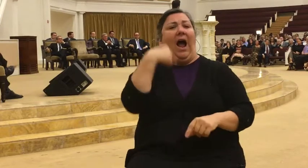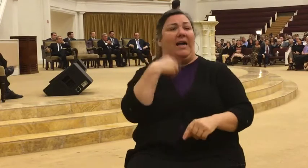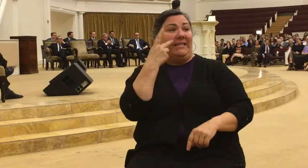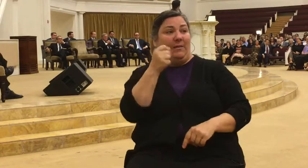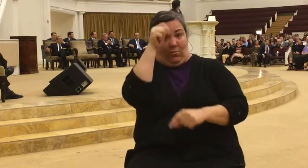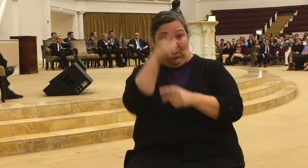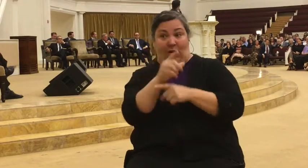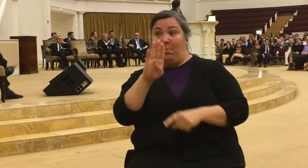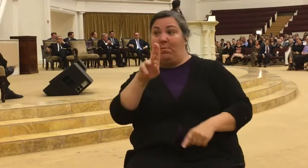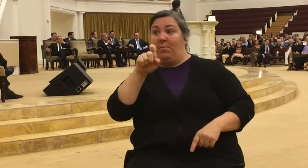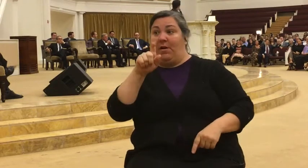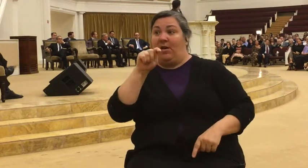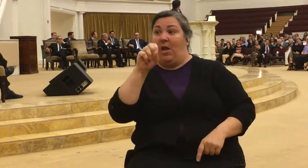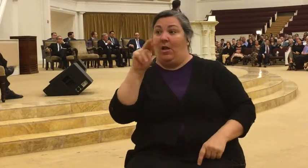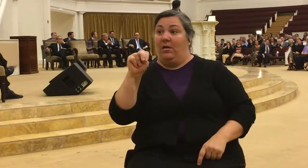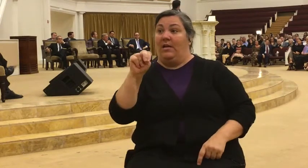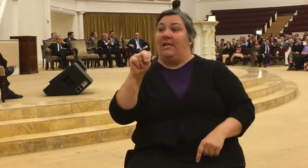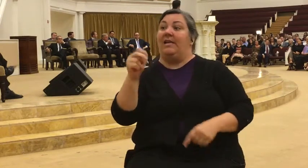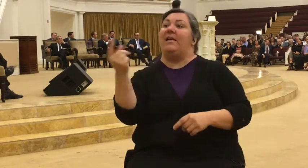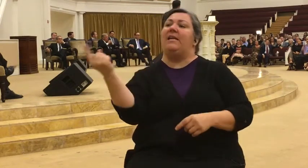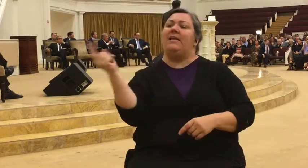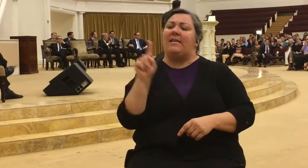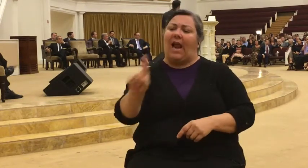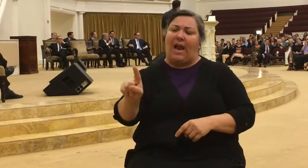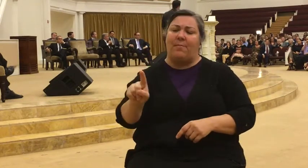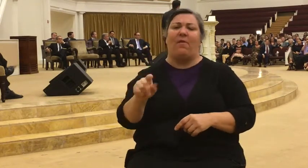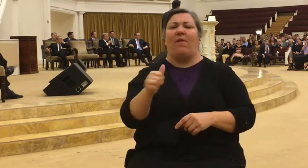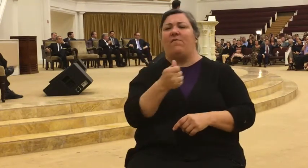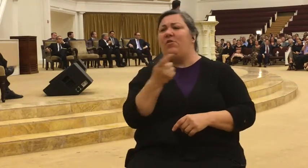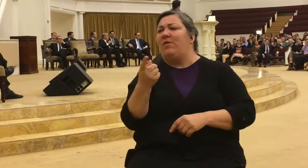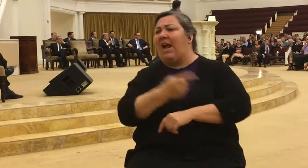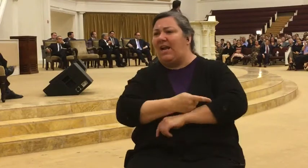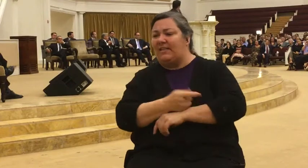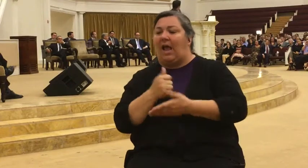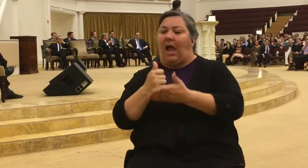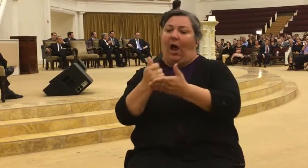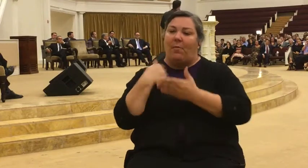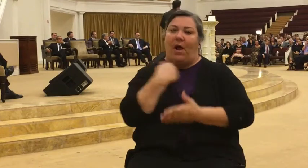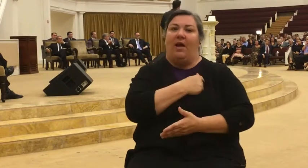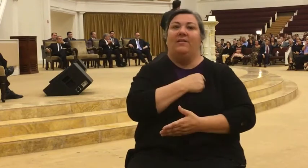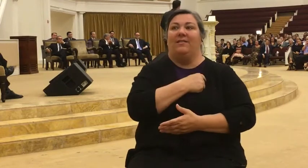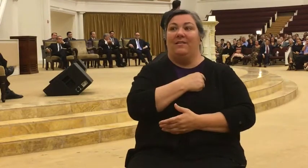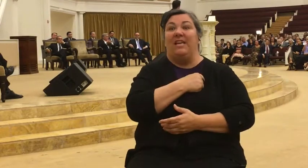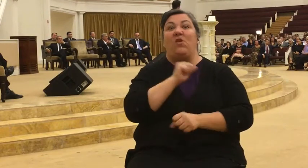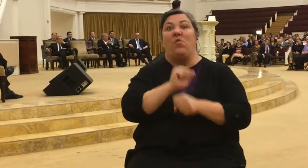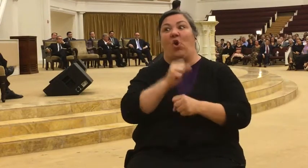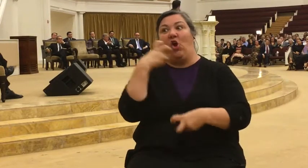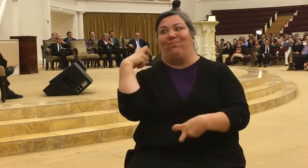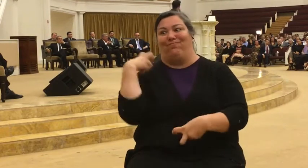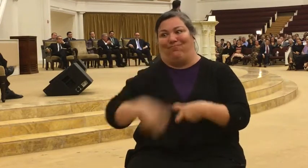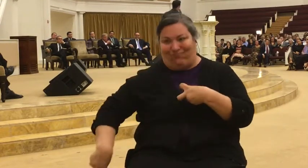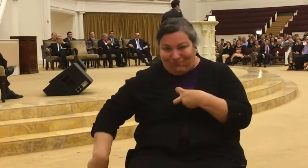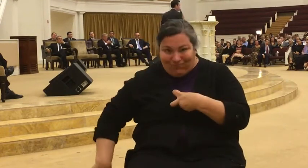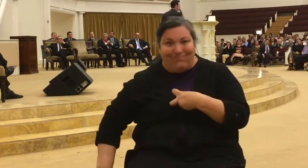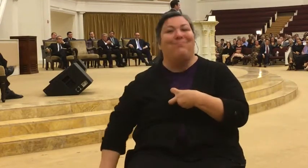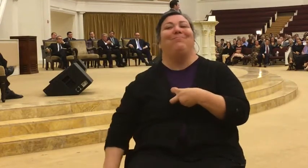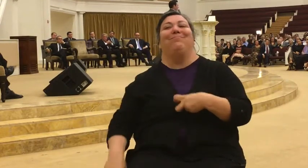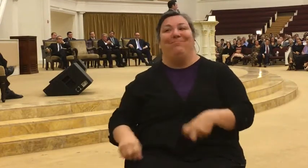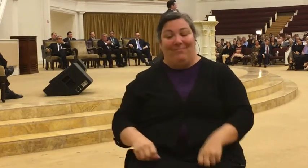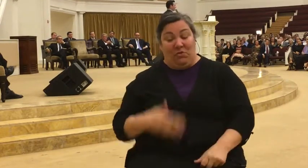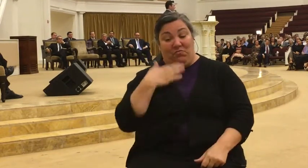here. He came and spent a couple days, poured a slab for us, and we worked him like a Honduran. Amen. He worked pretty